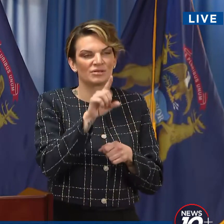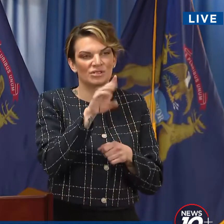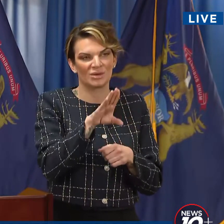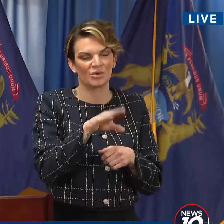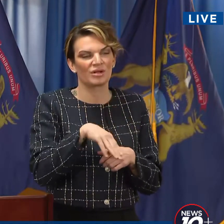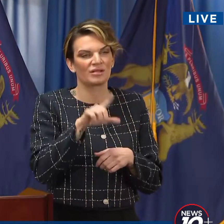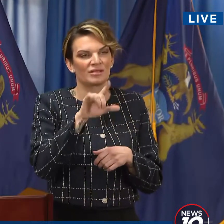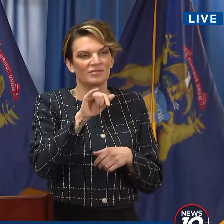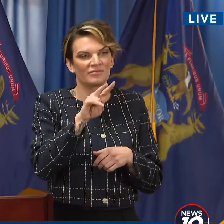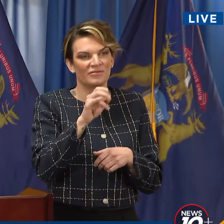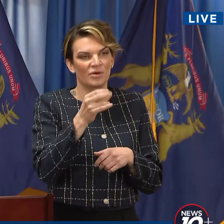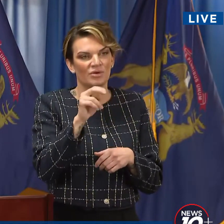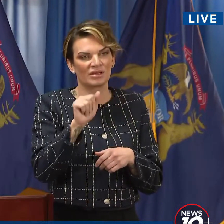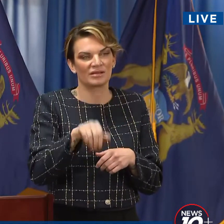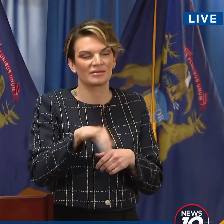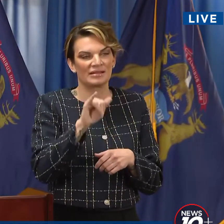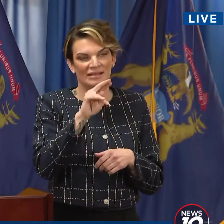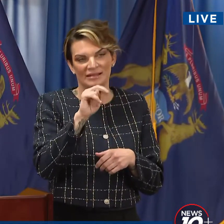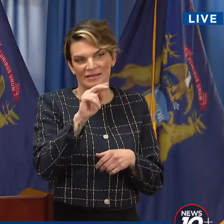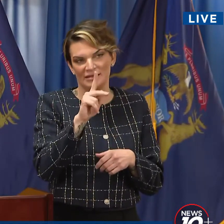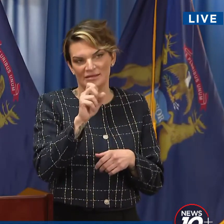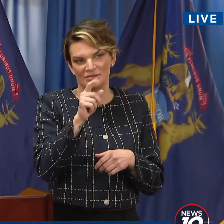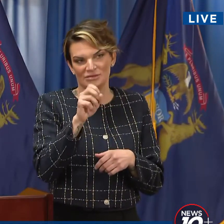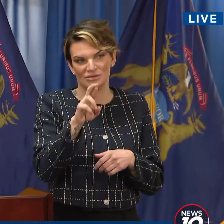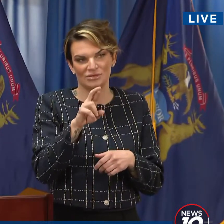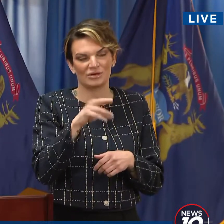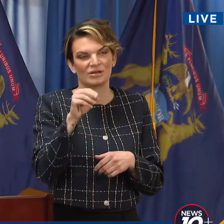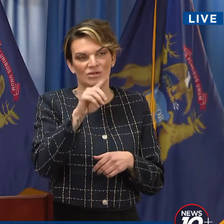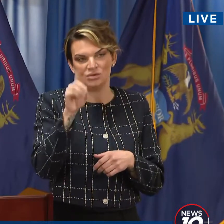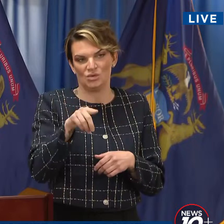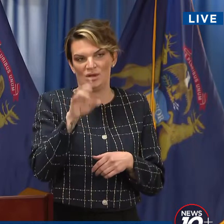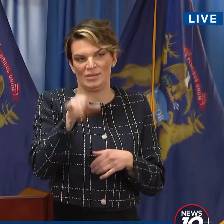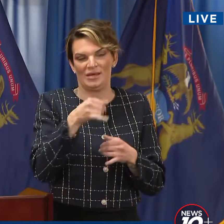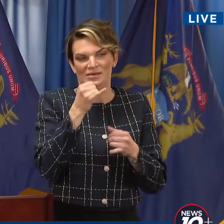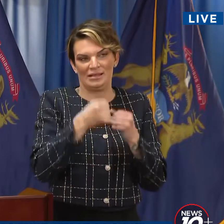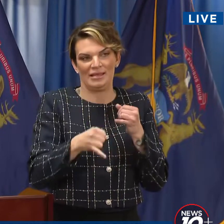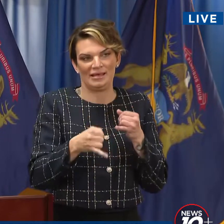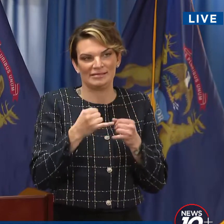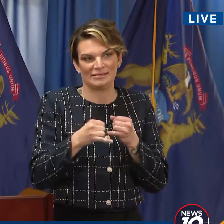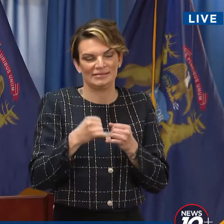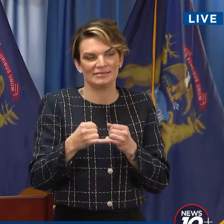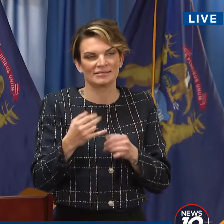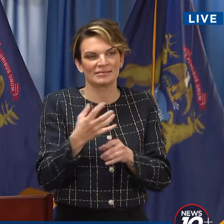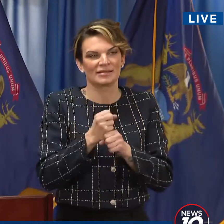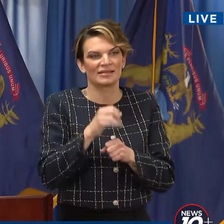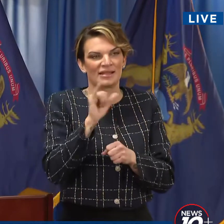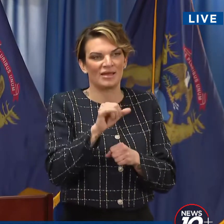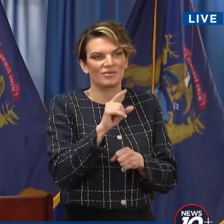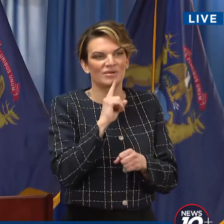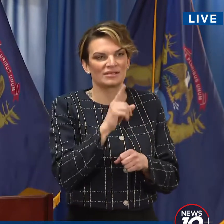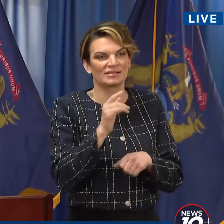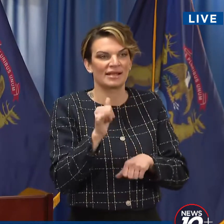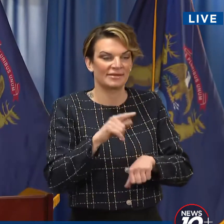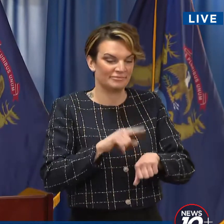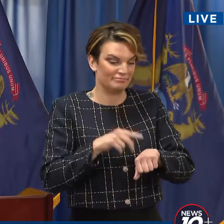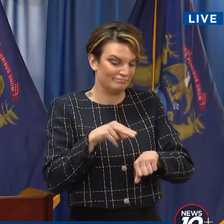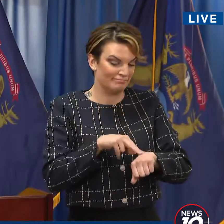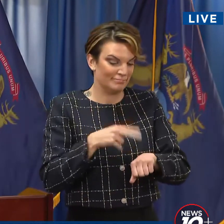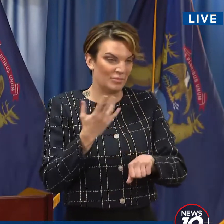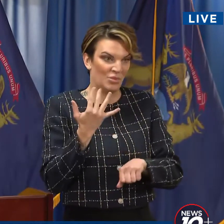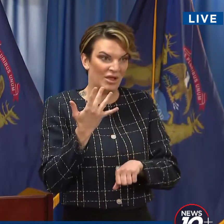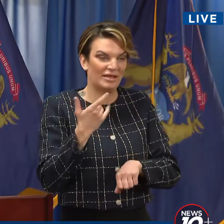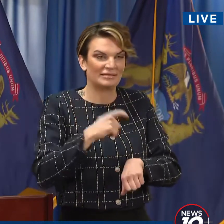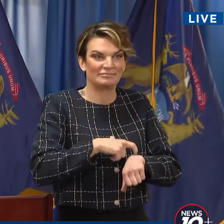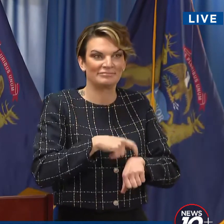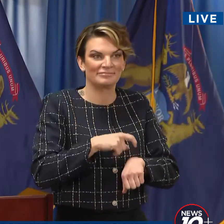Livonia, Inkster, in parts of Detroit, which were the last ones to come in for Wayne, it really was just kind of looking at our watches and waiting for things to